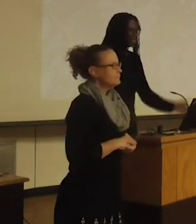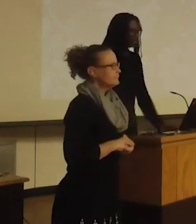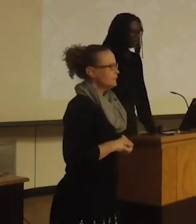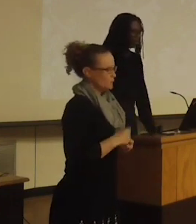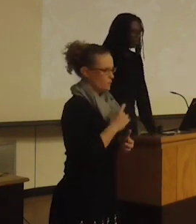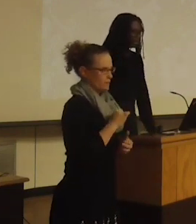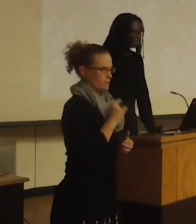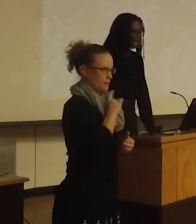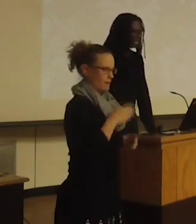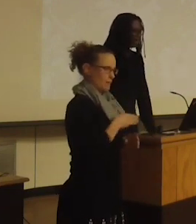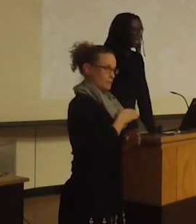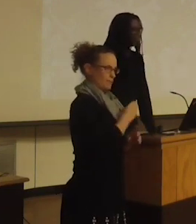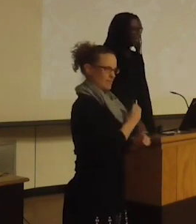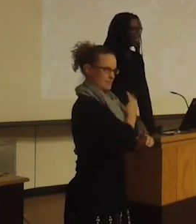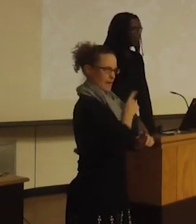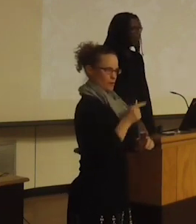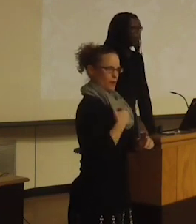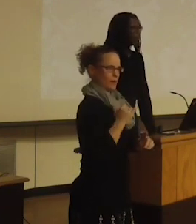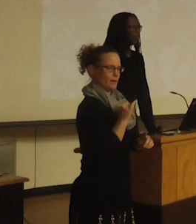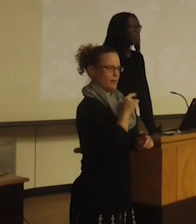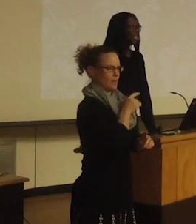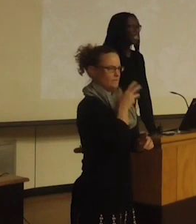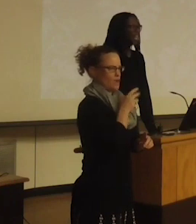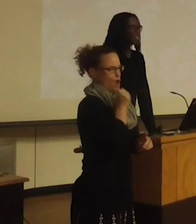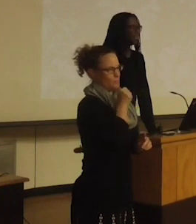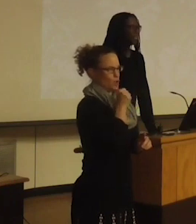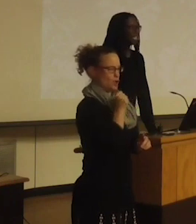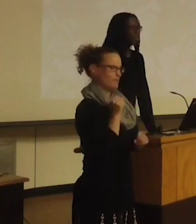To think that, like, on the previous slide, you have, like, you know, Farm